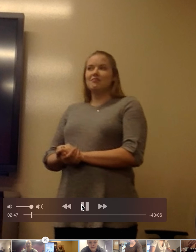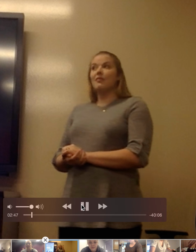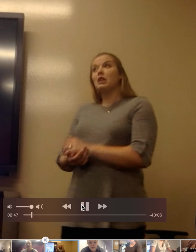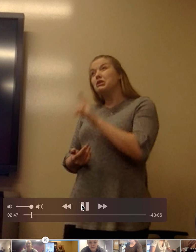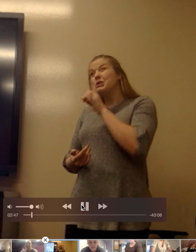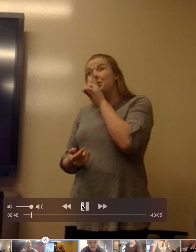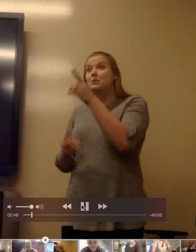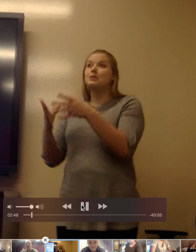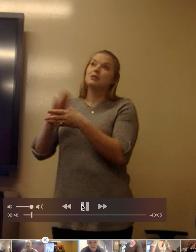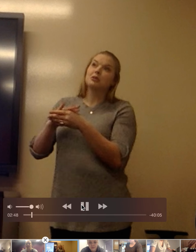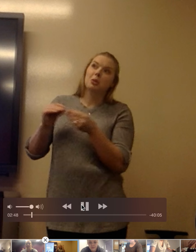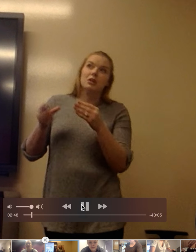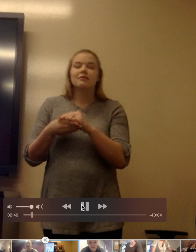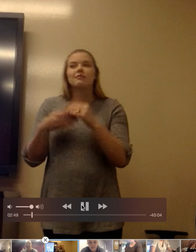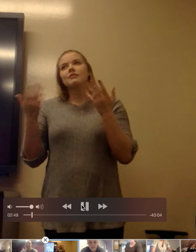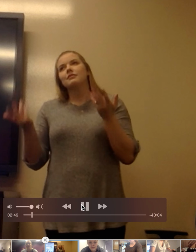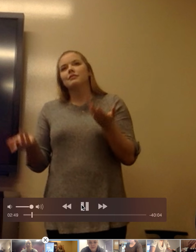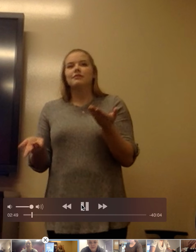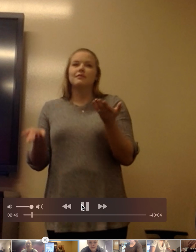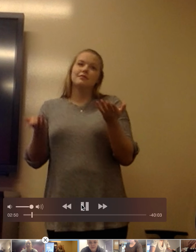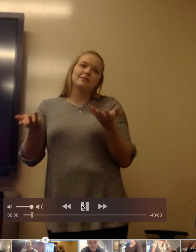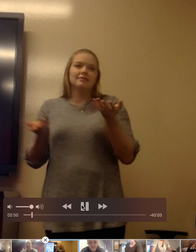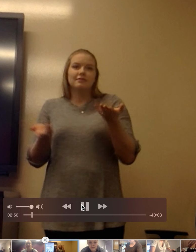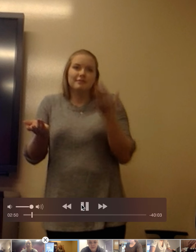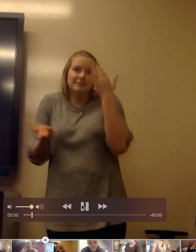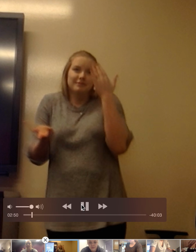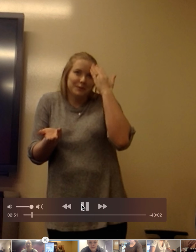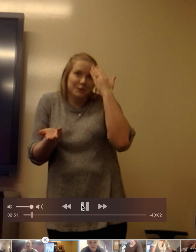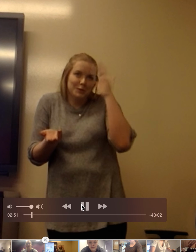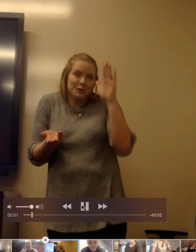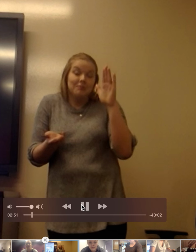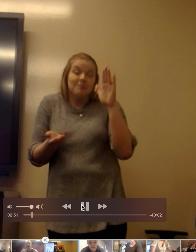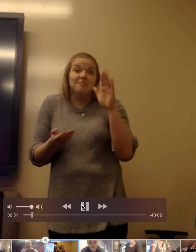signing. I don't know if it's a true story or not, but